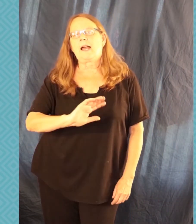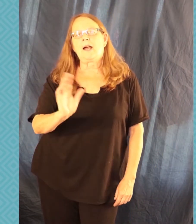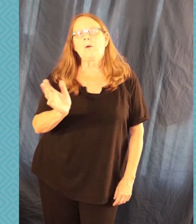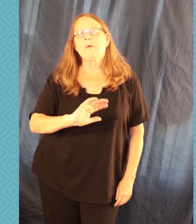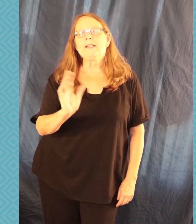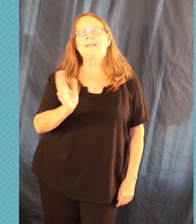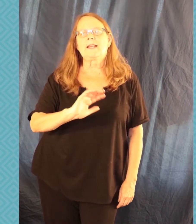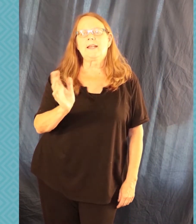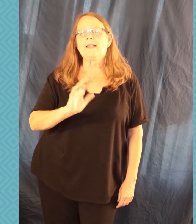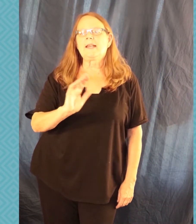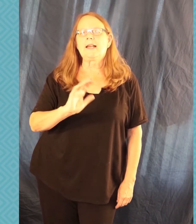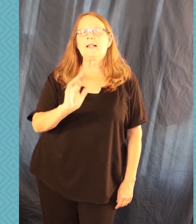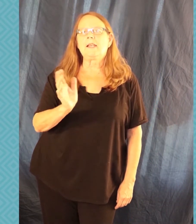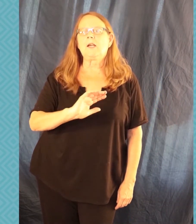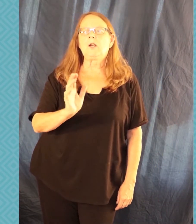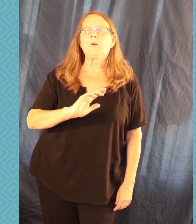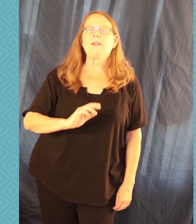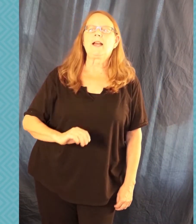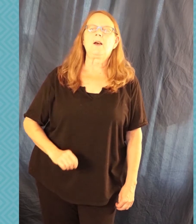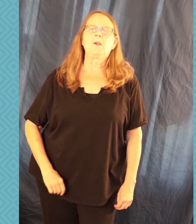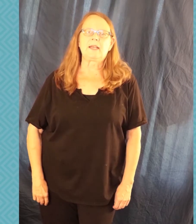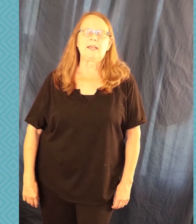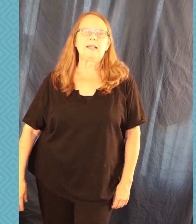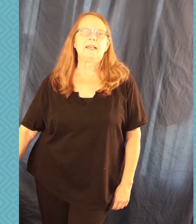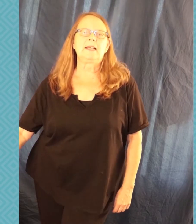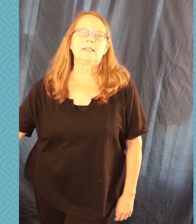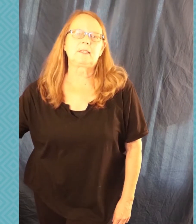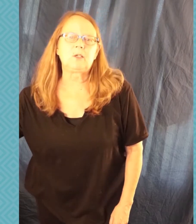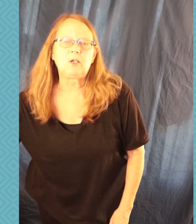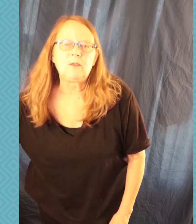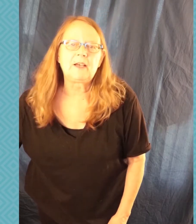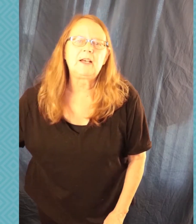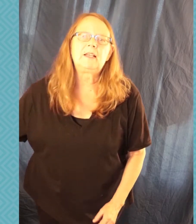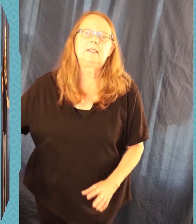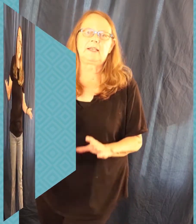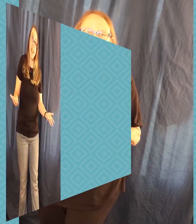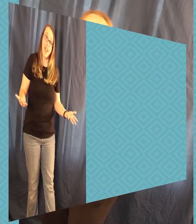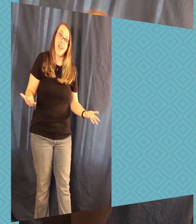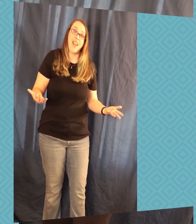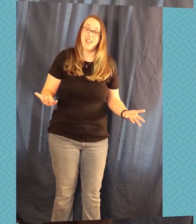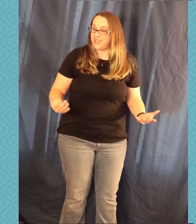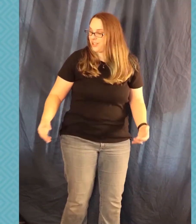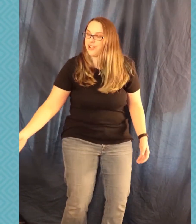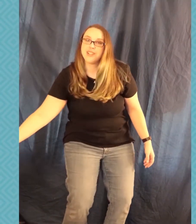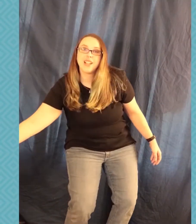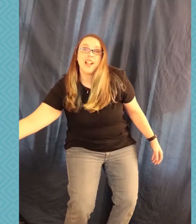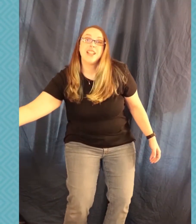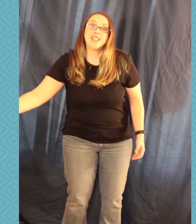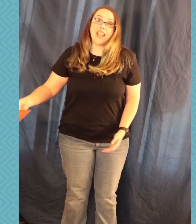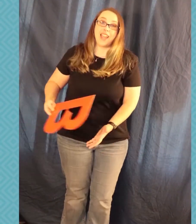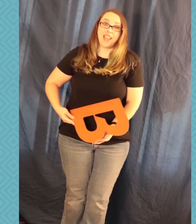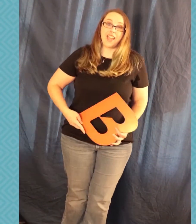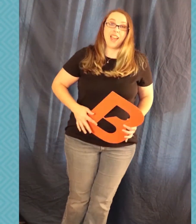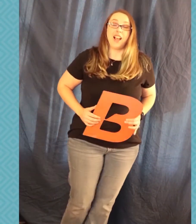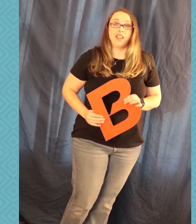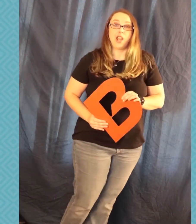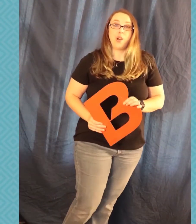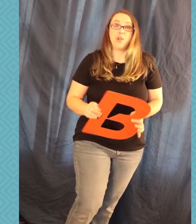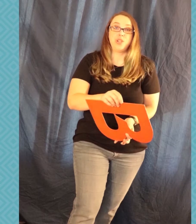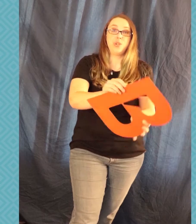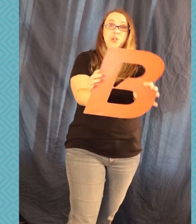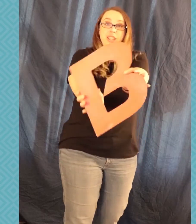is how we say hello. Now let's learn the letters. Say